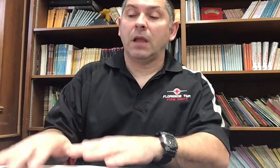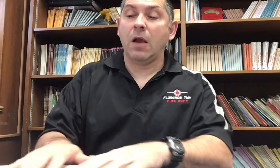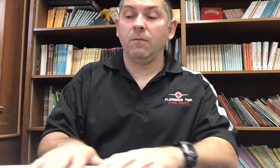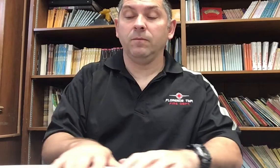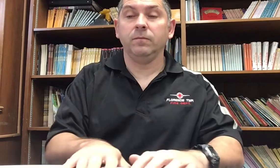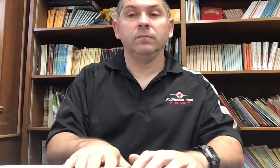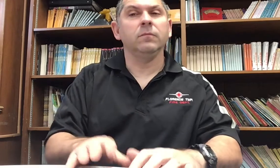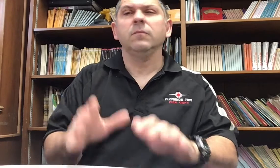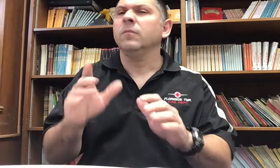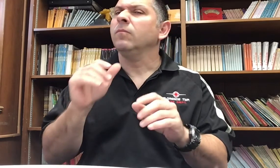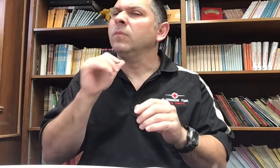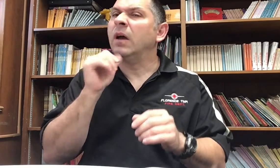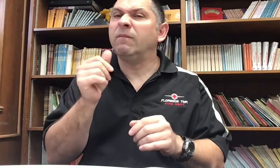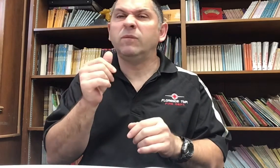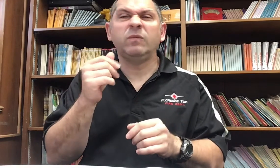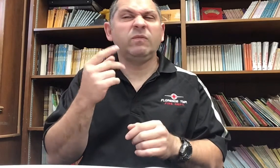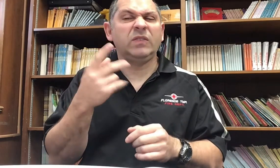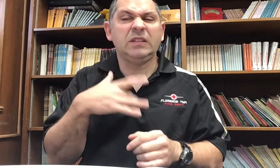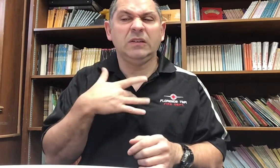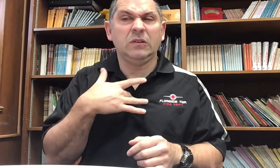call 911 to have the police come.